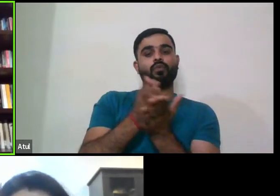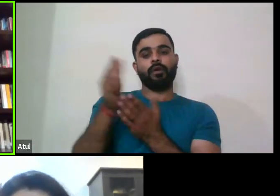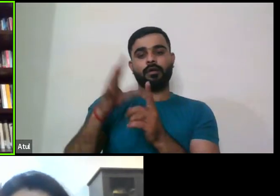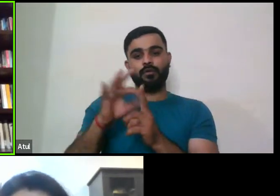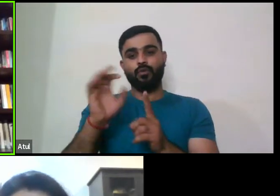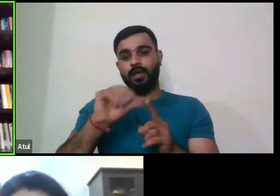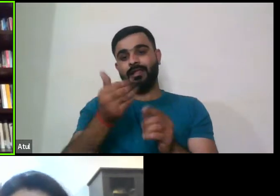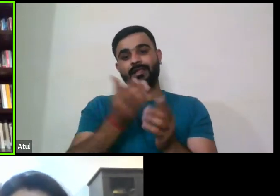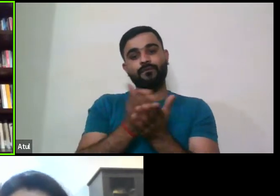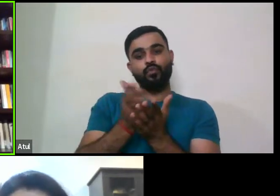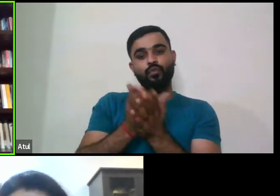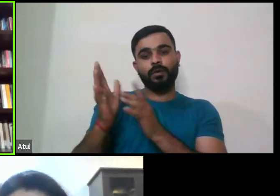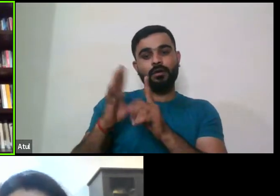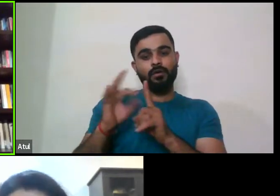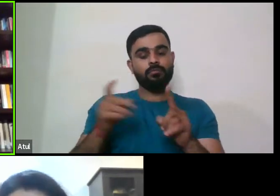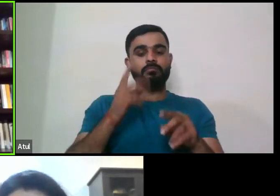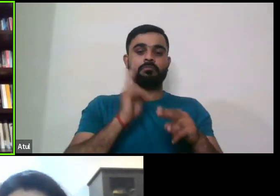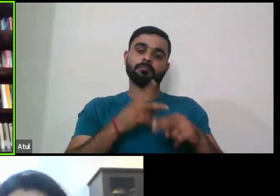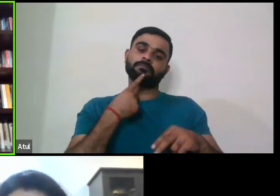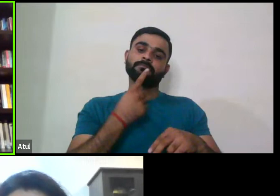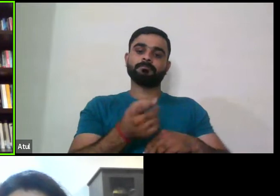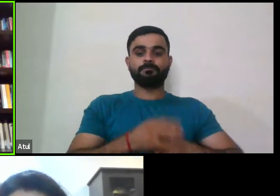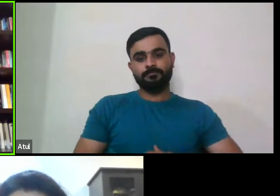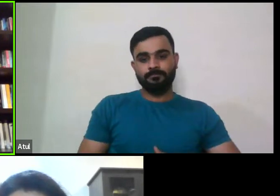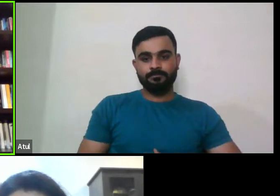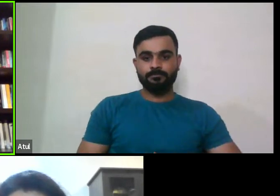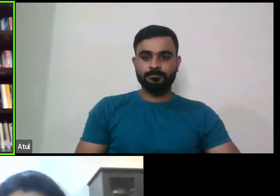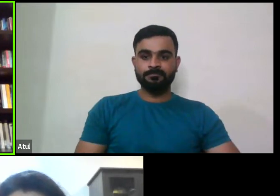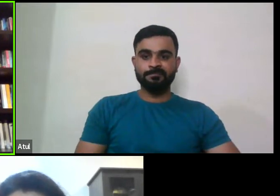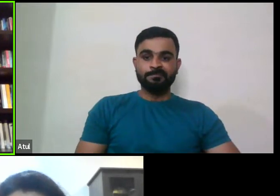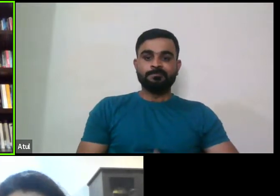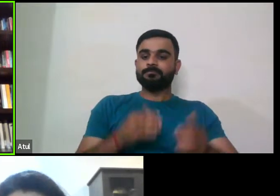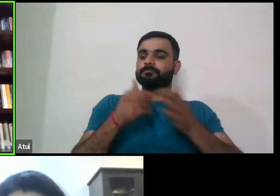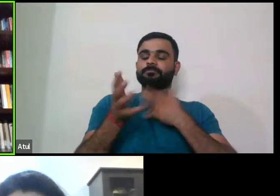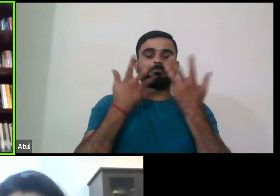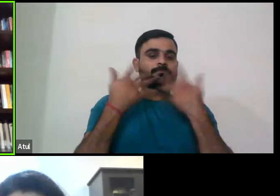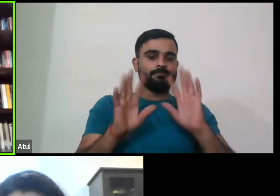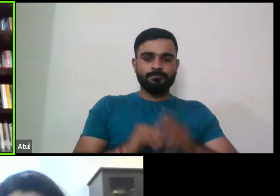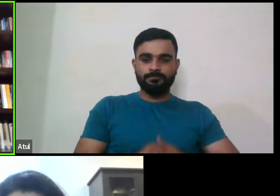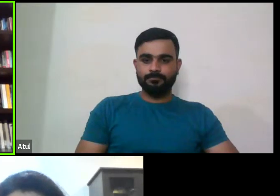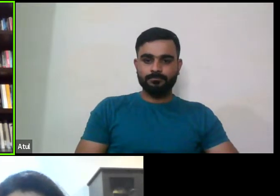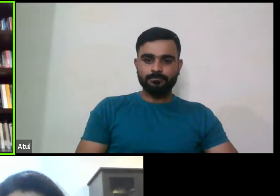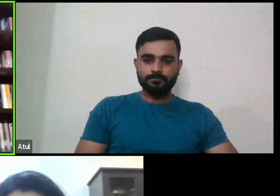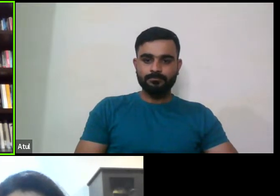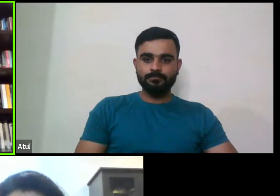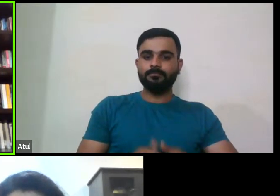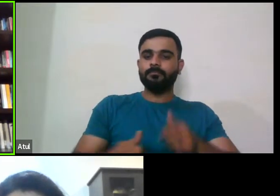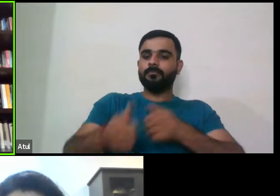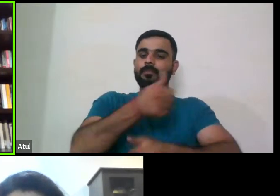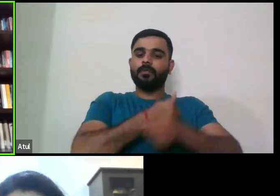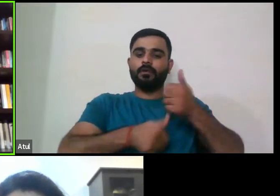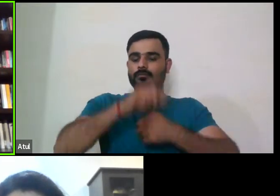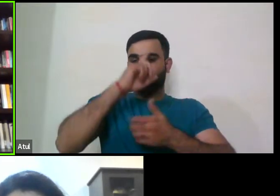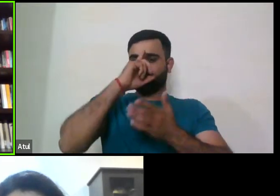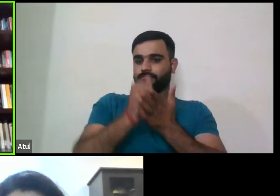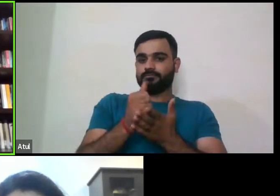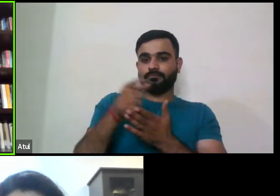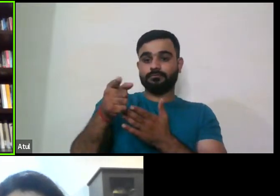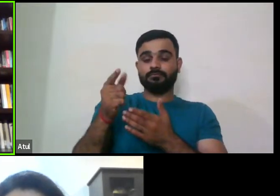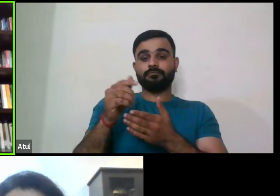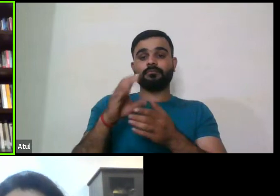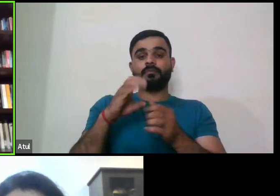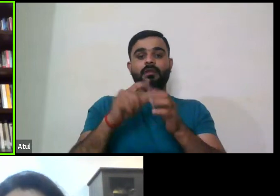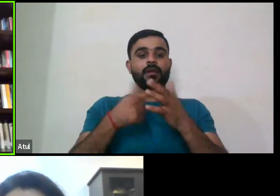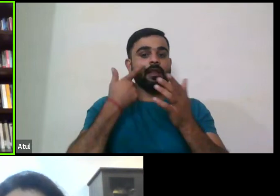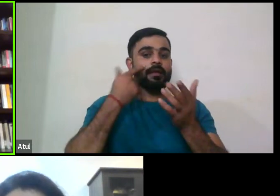Another way of doing it might be to say that, uh, whatever it is, it's a composition that's decided by the collegium,